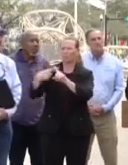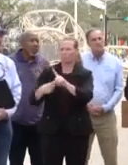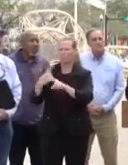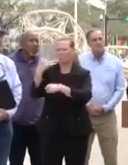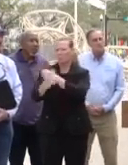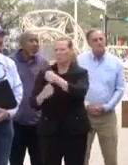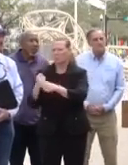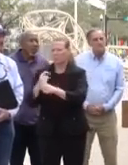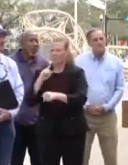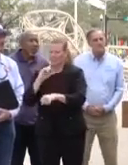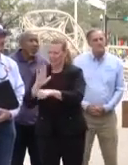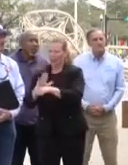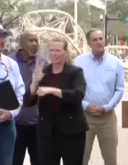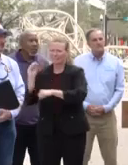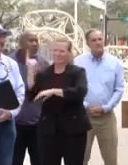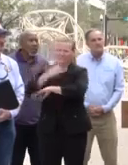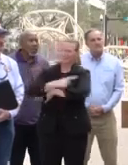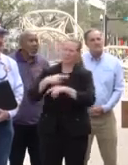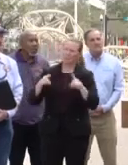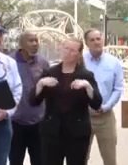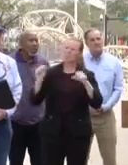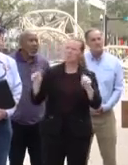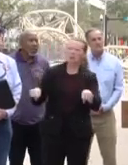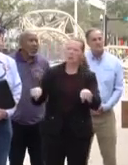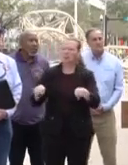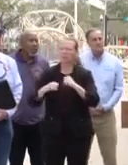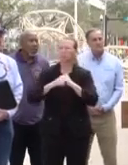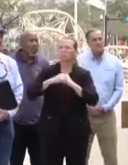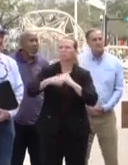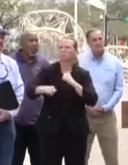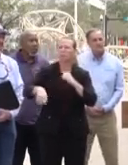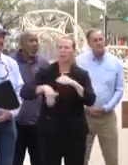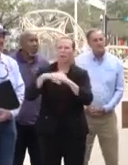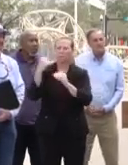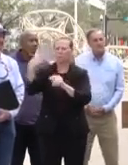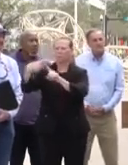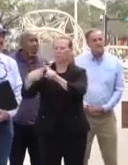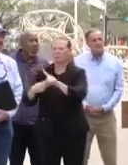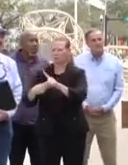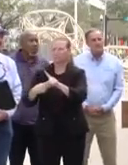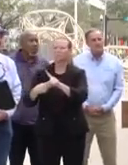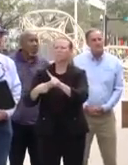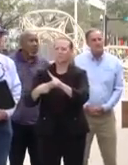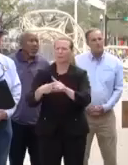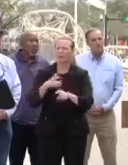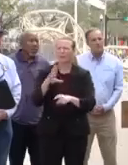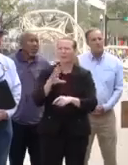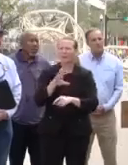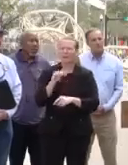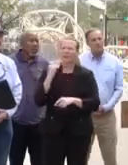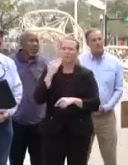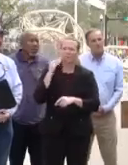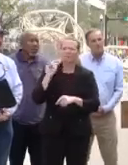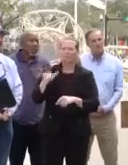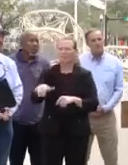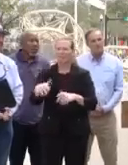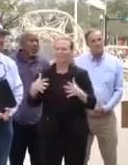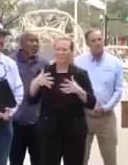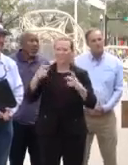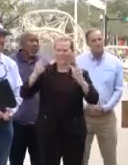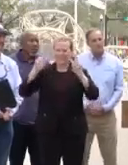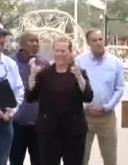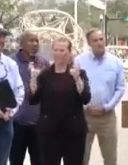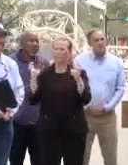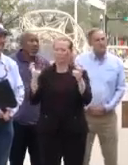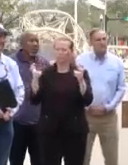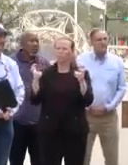We likely would be able to get that extended up to 12 months. And, you know, it's an issue with